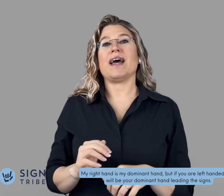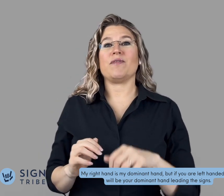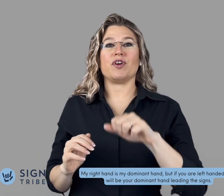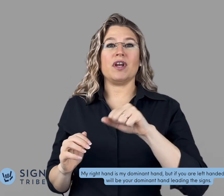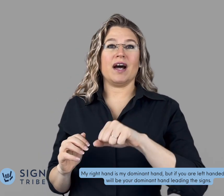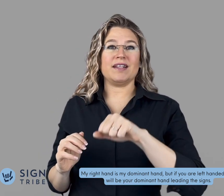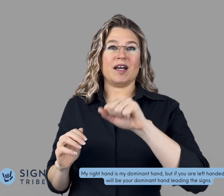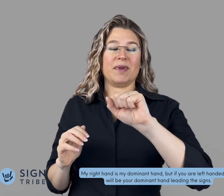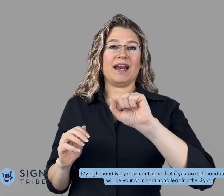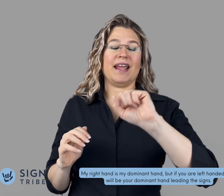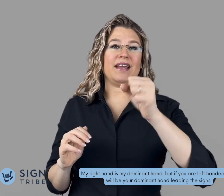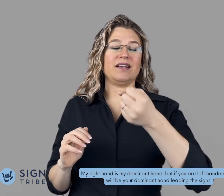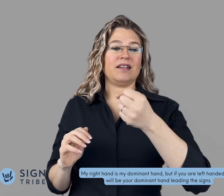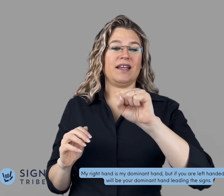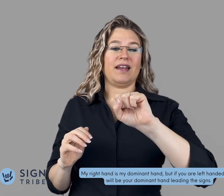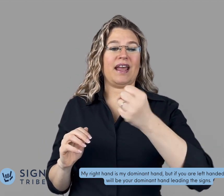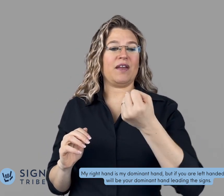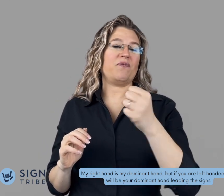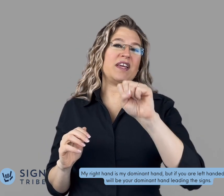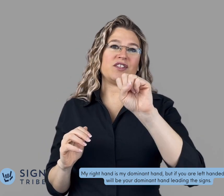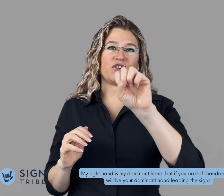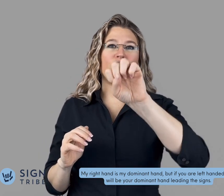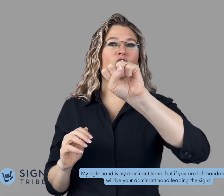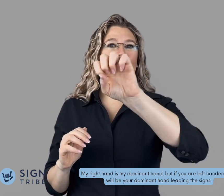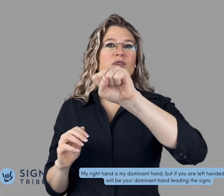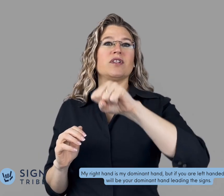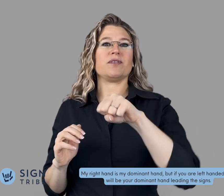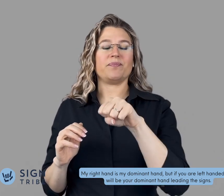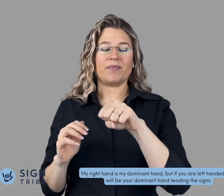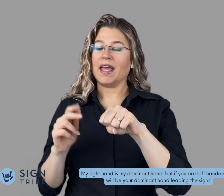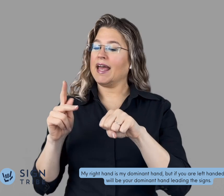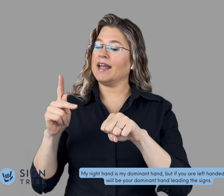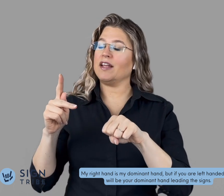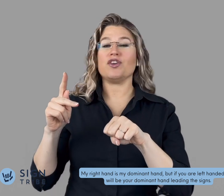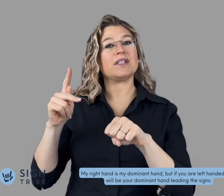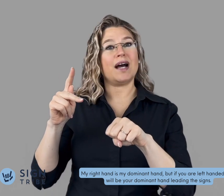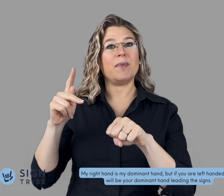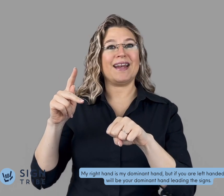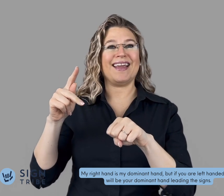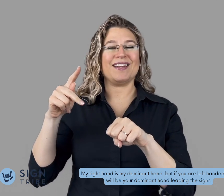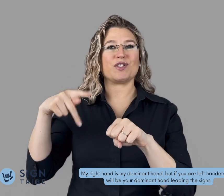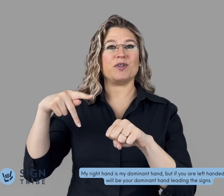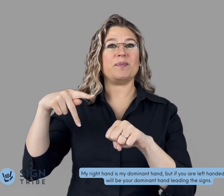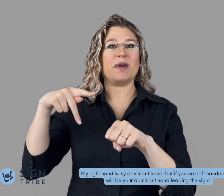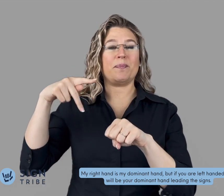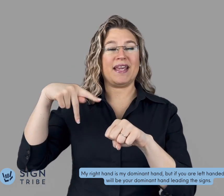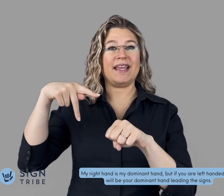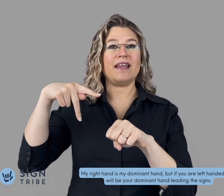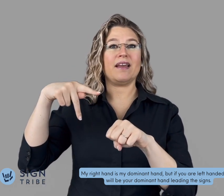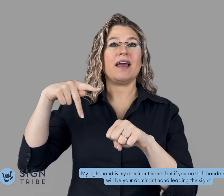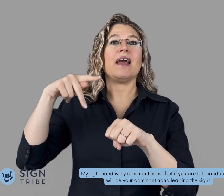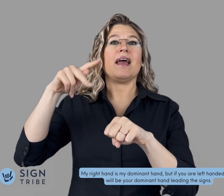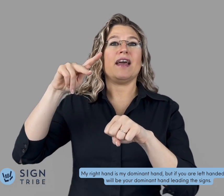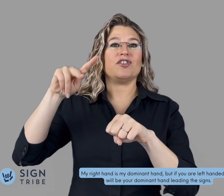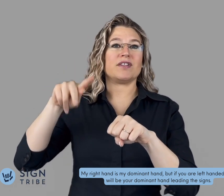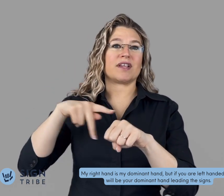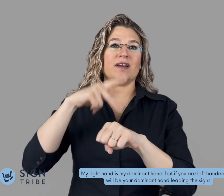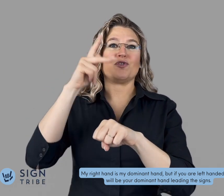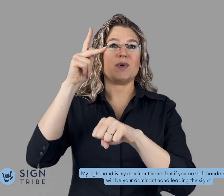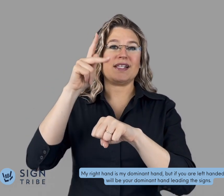your non-dominant hand in a fist or closed. And then your dominant hand is going to be a P. And just kind of twist